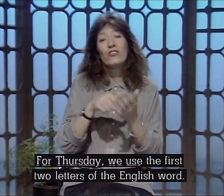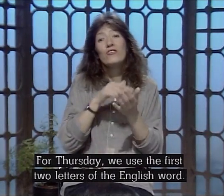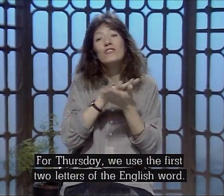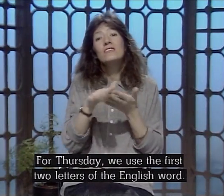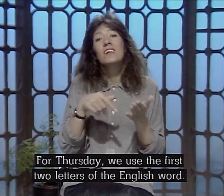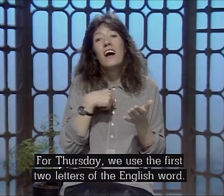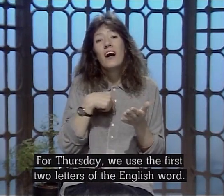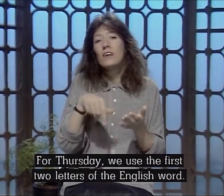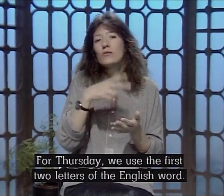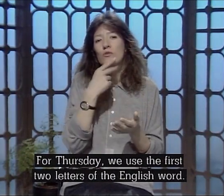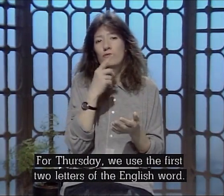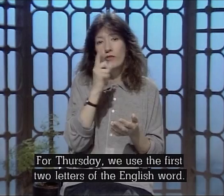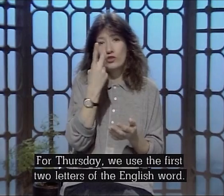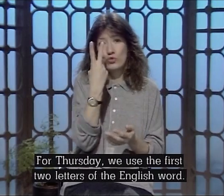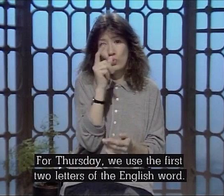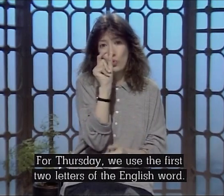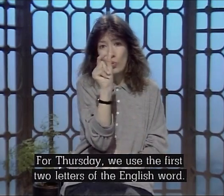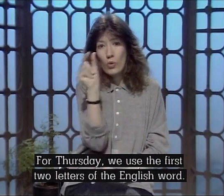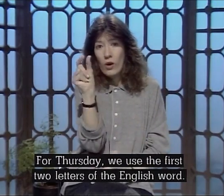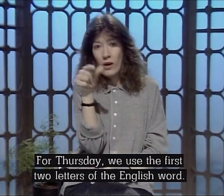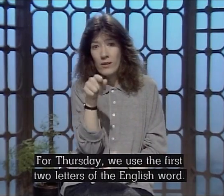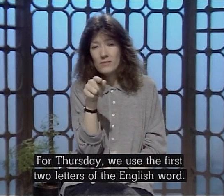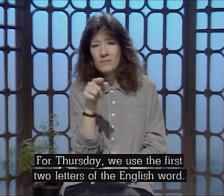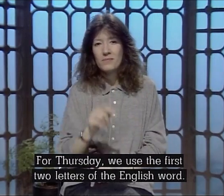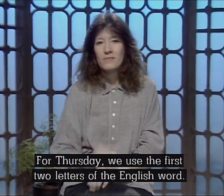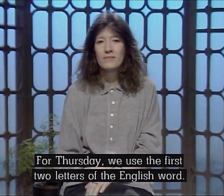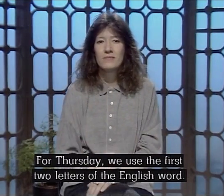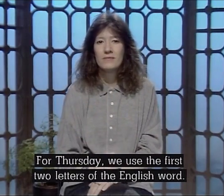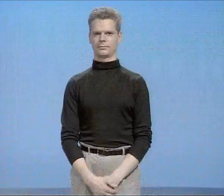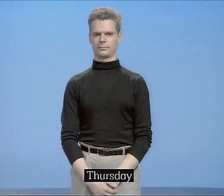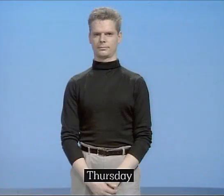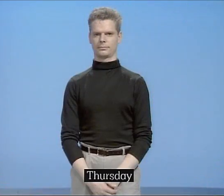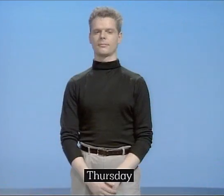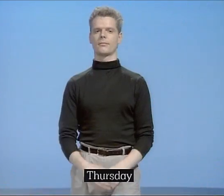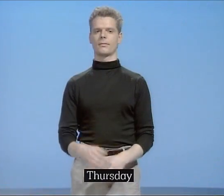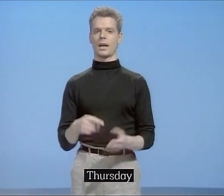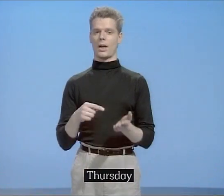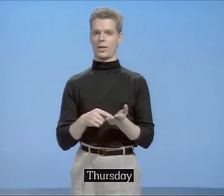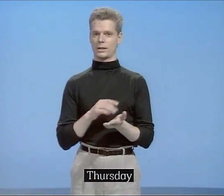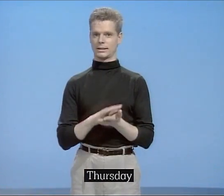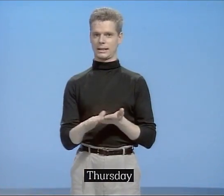For Thursday, we use the first 2 letters of the English word. Thursday,